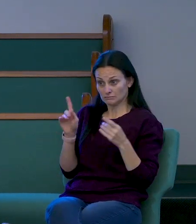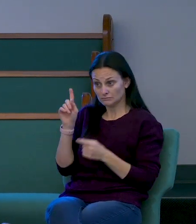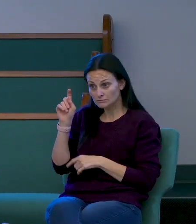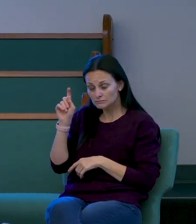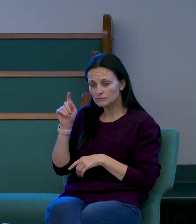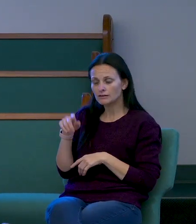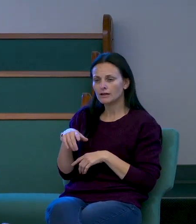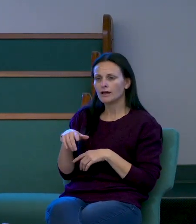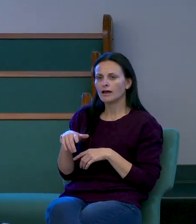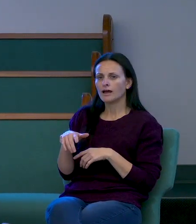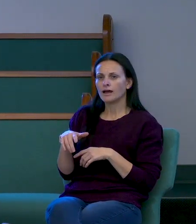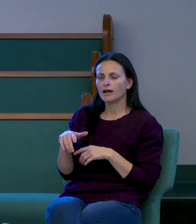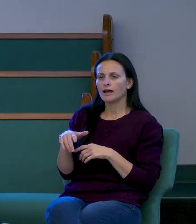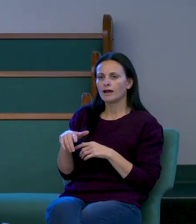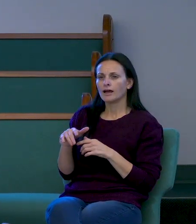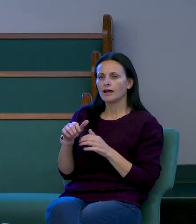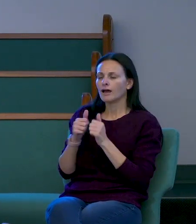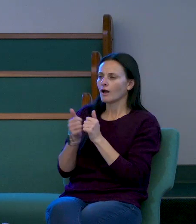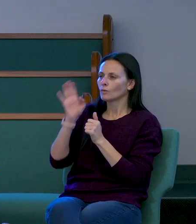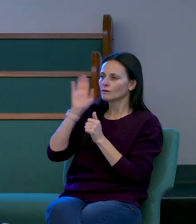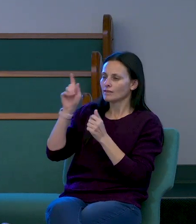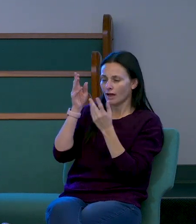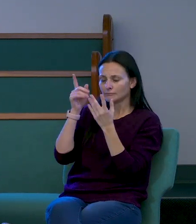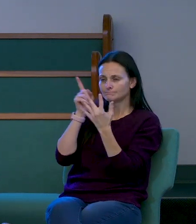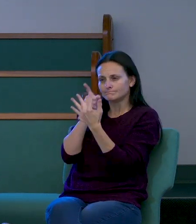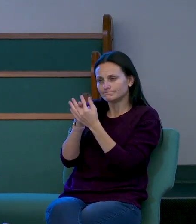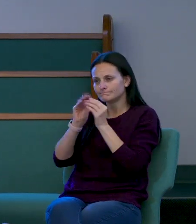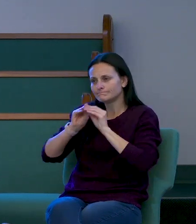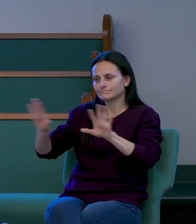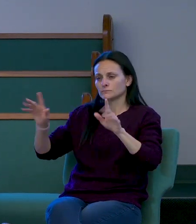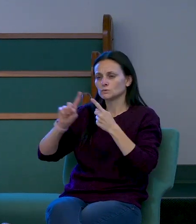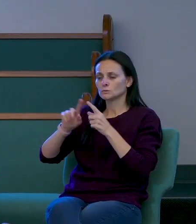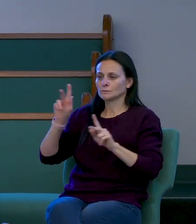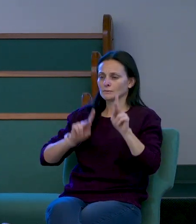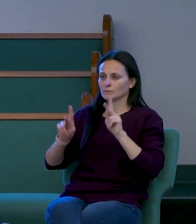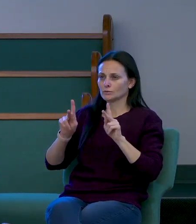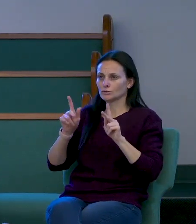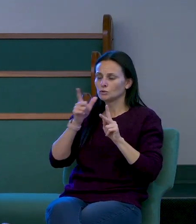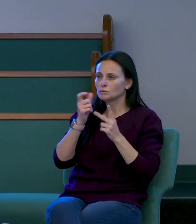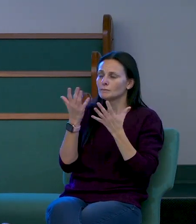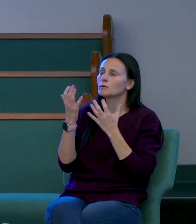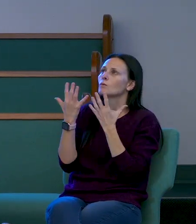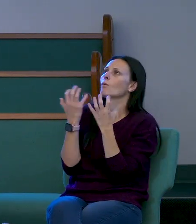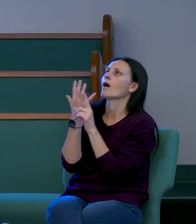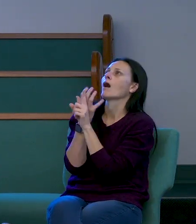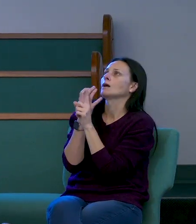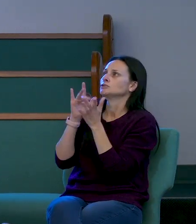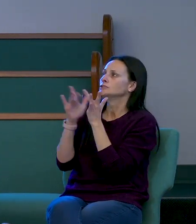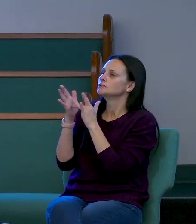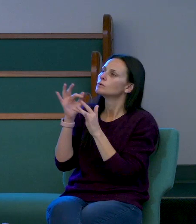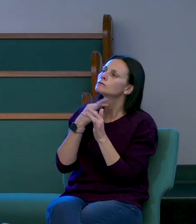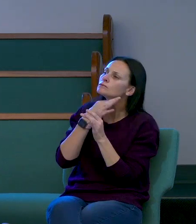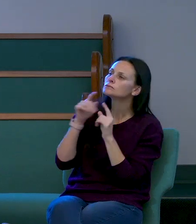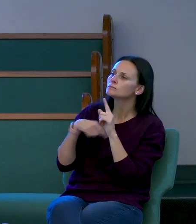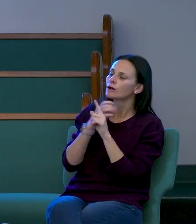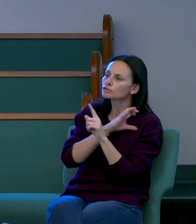How is that going to communicate to people who may be longing to love Jesus or curious about